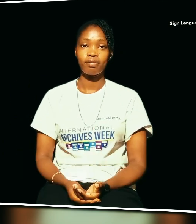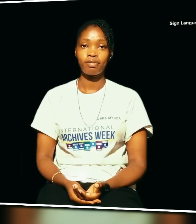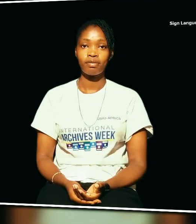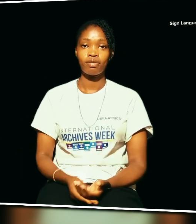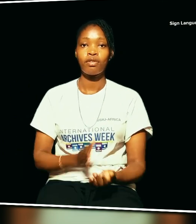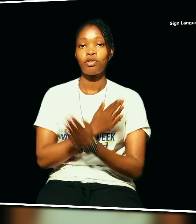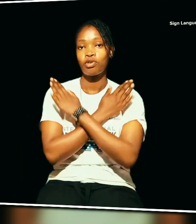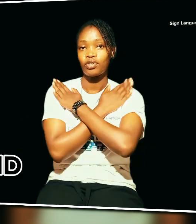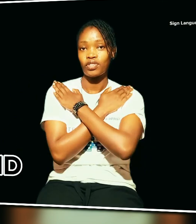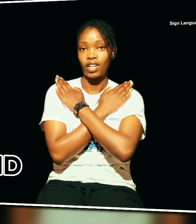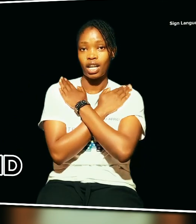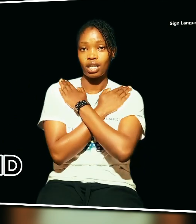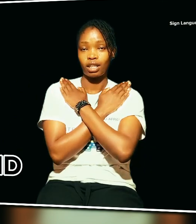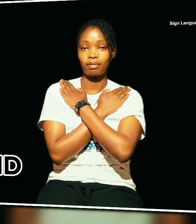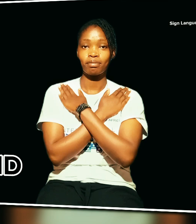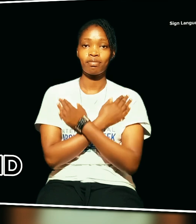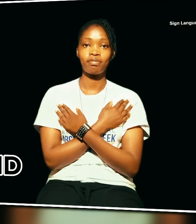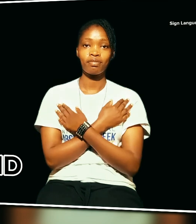Friend.